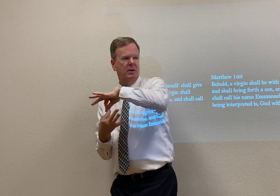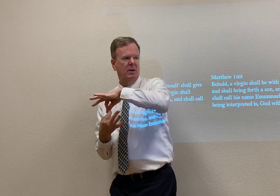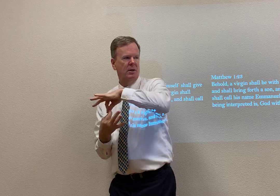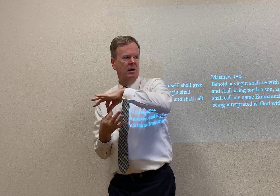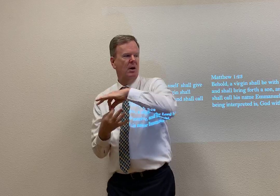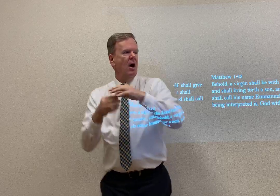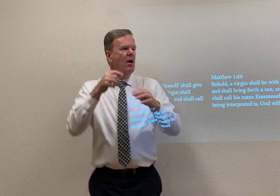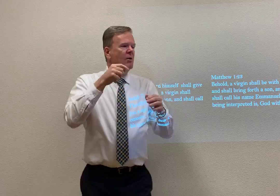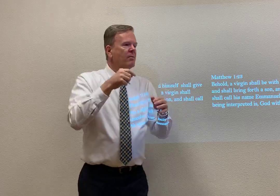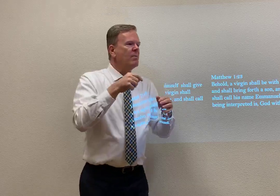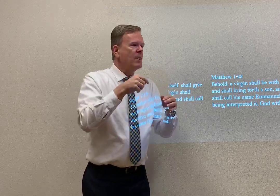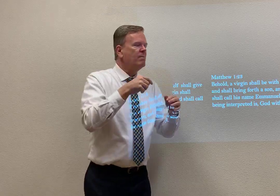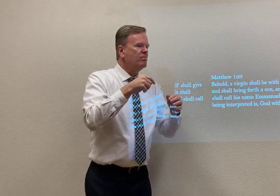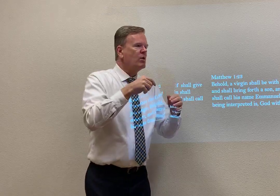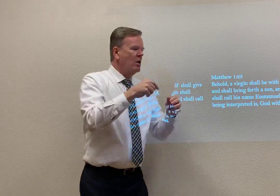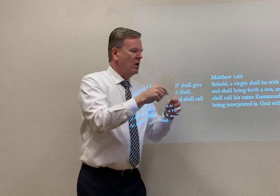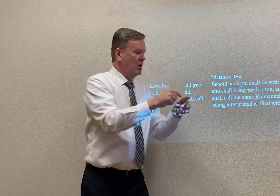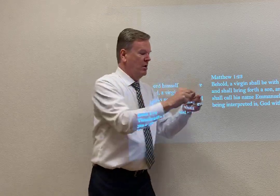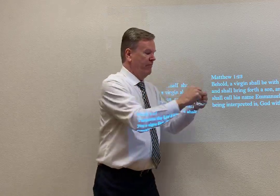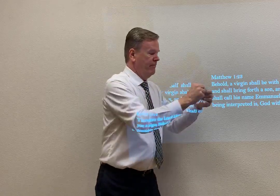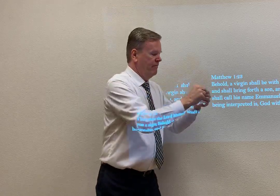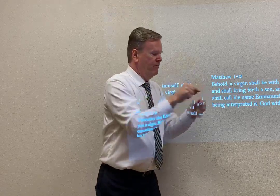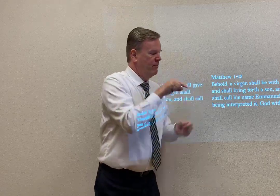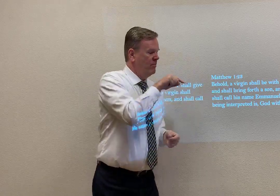Which being interpreted, right,